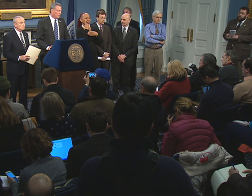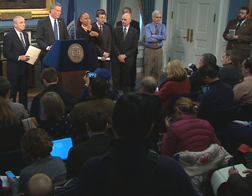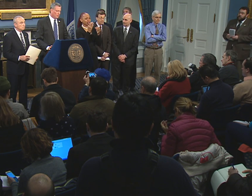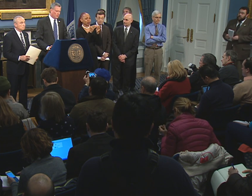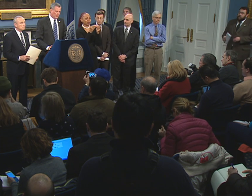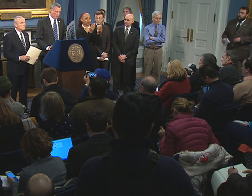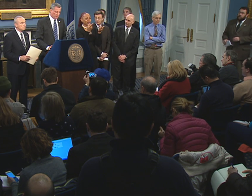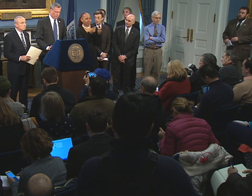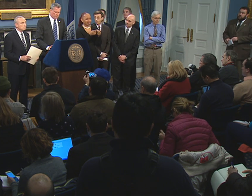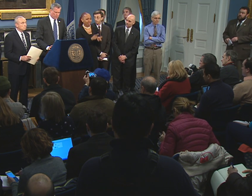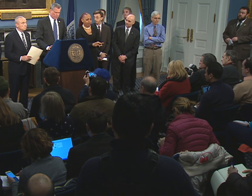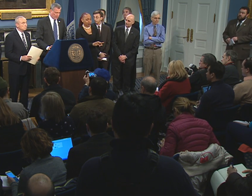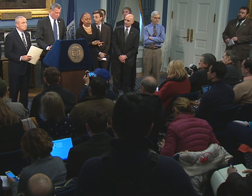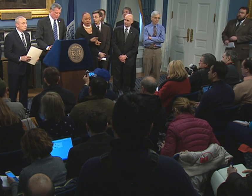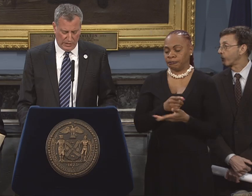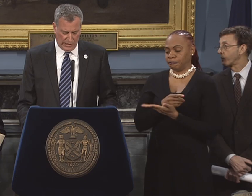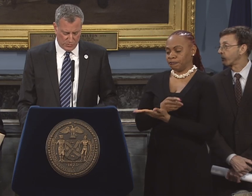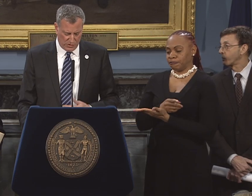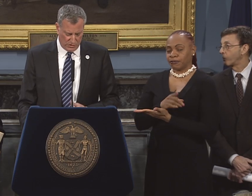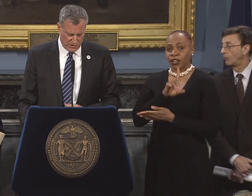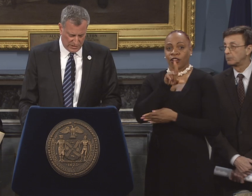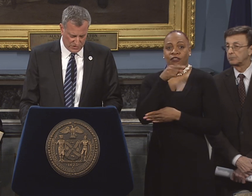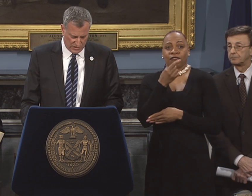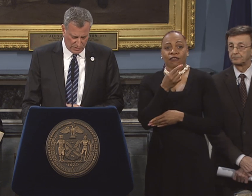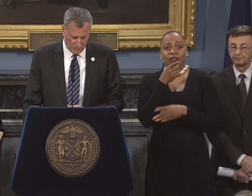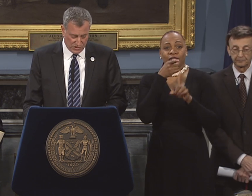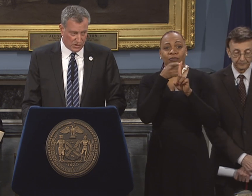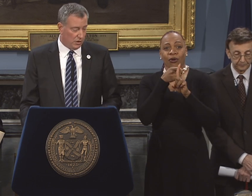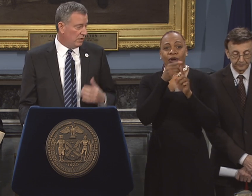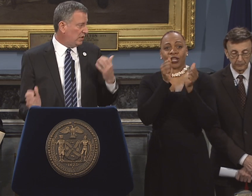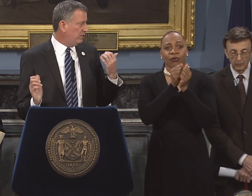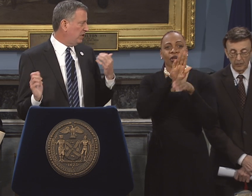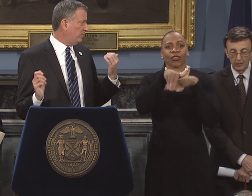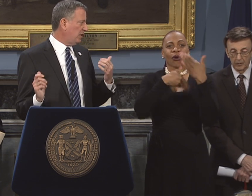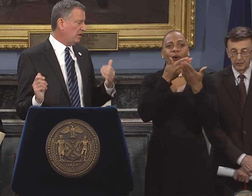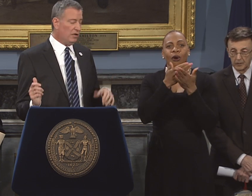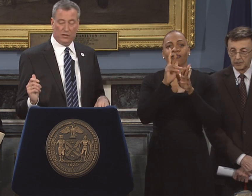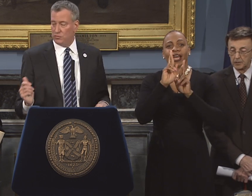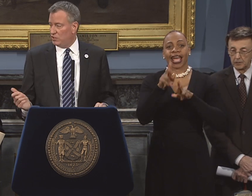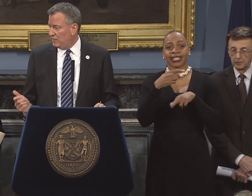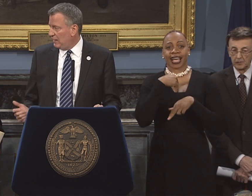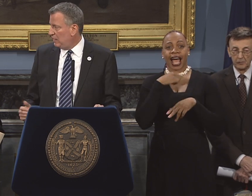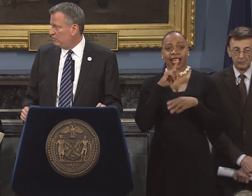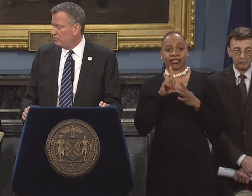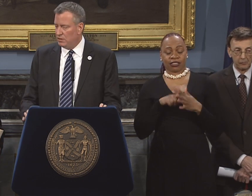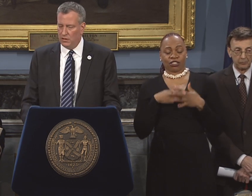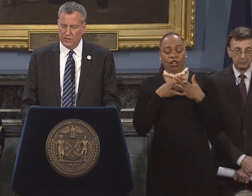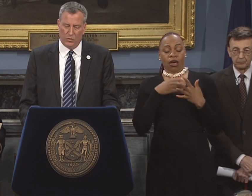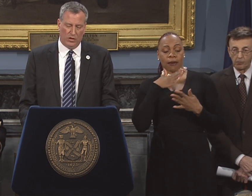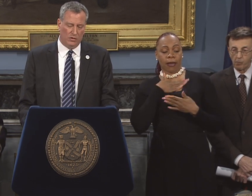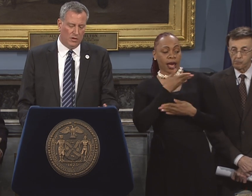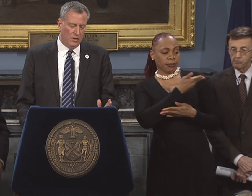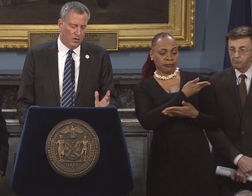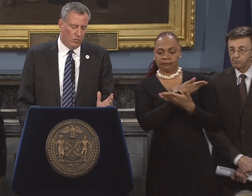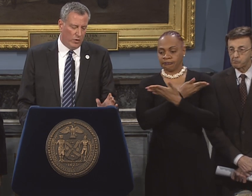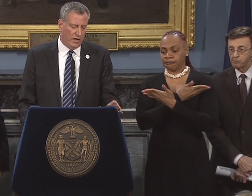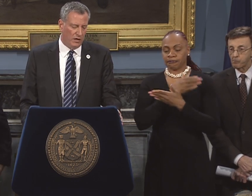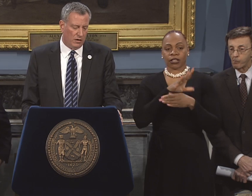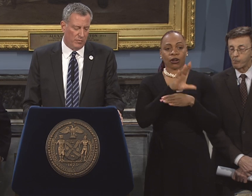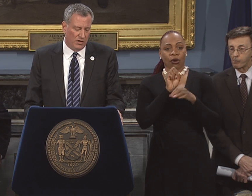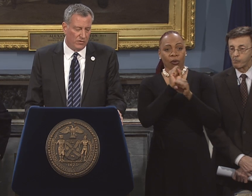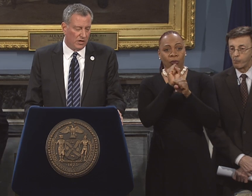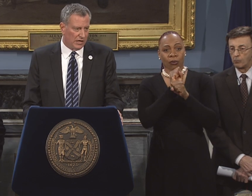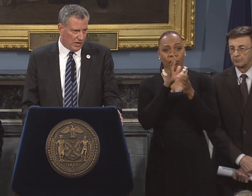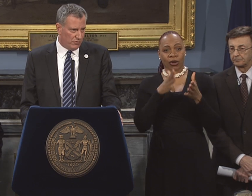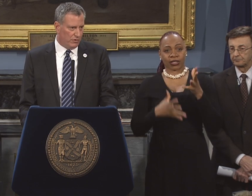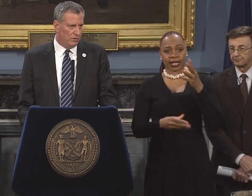forward? Let me, on the first point, as with all these answers, I will start, and then if any of my colleagues want to add, they will. We